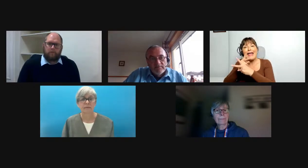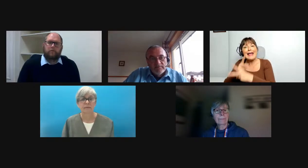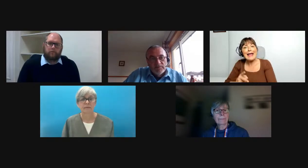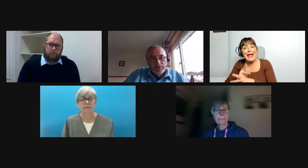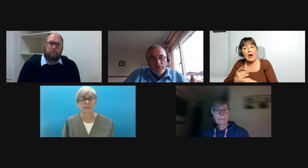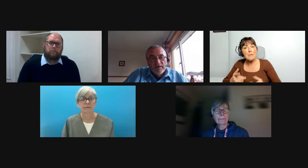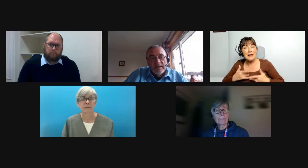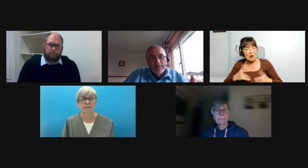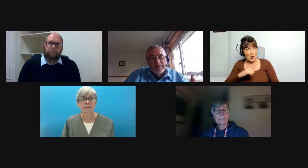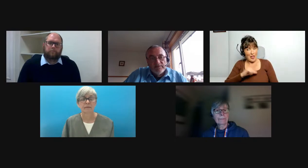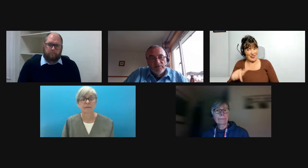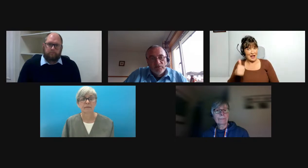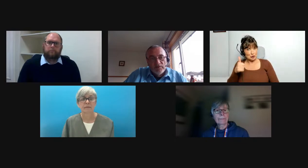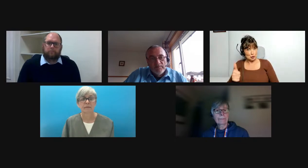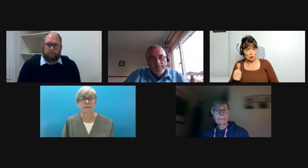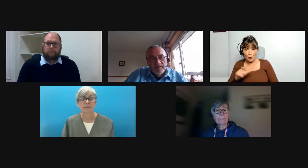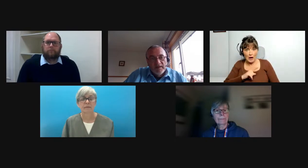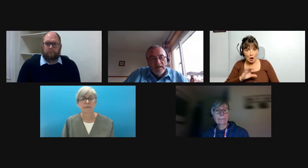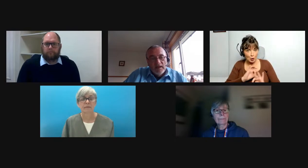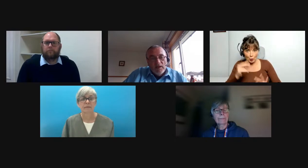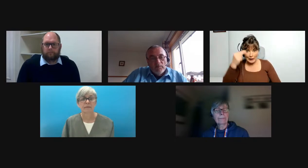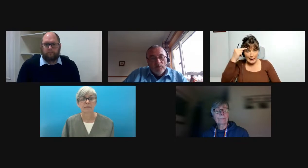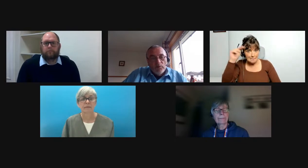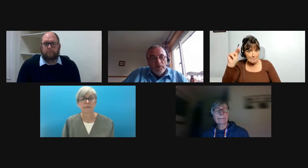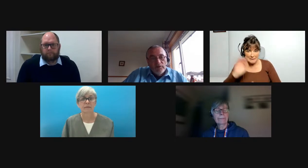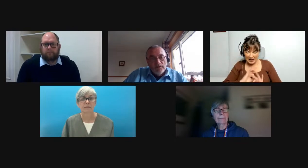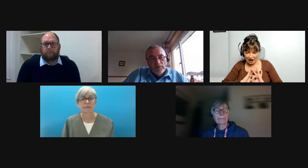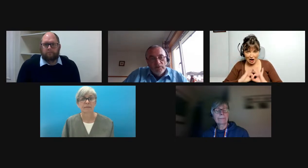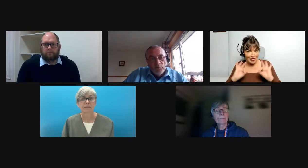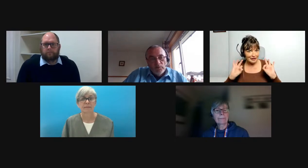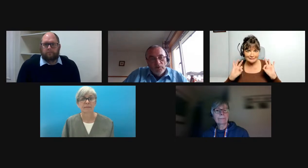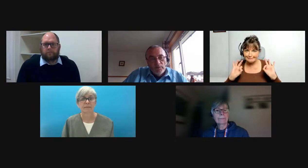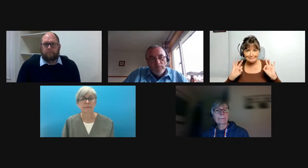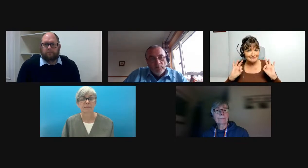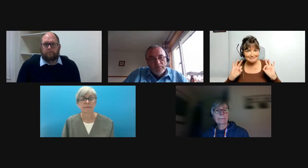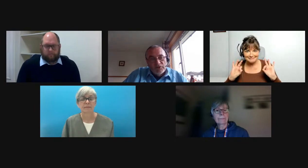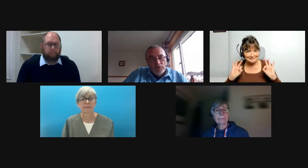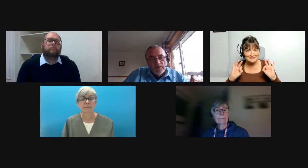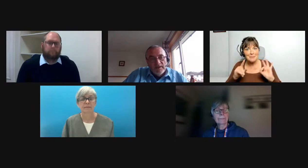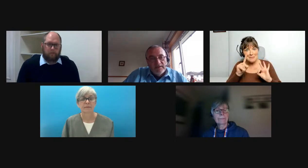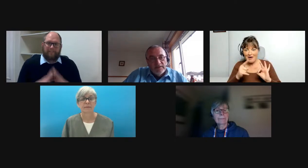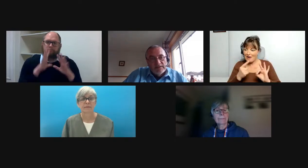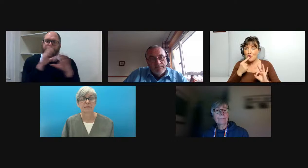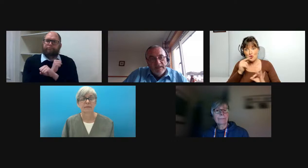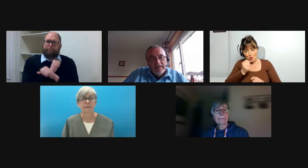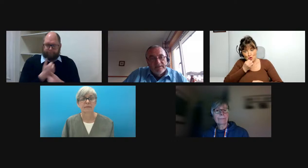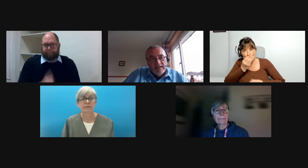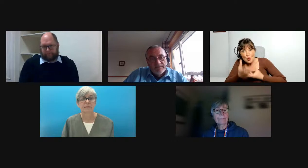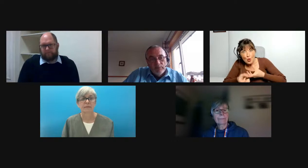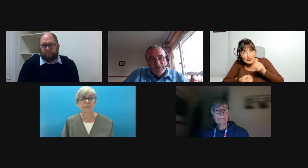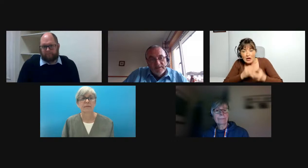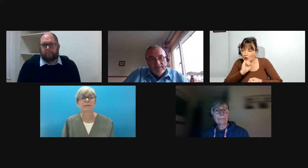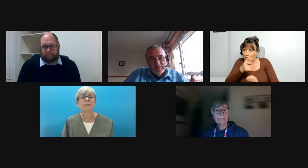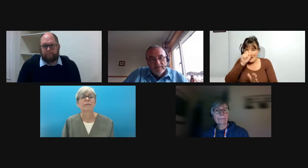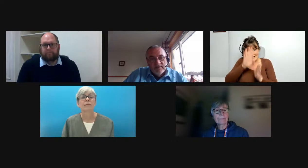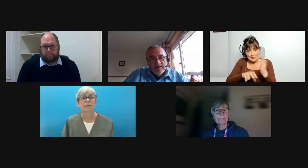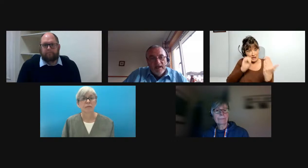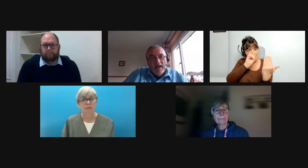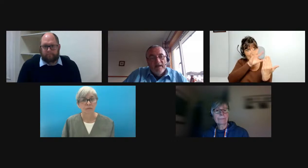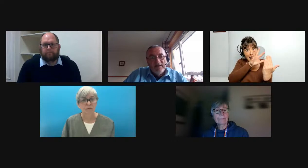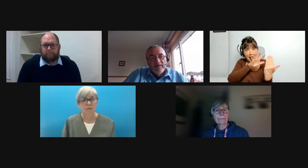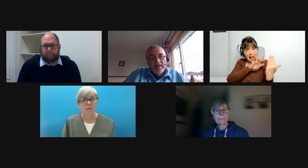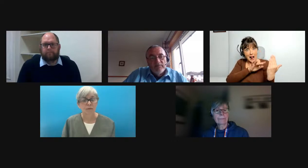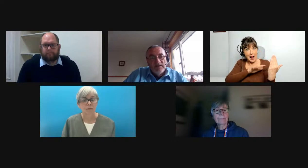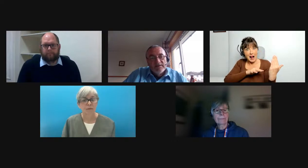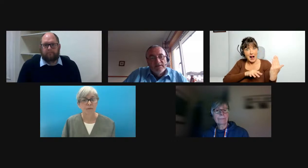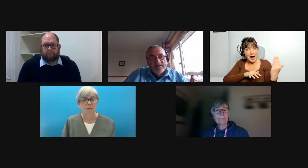anonymised, so your name isn't shown, but your story and your experience is posted.